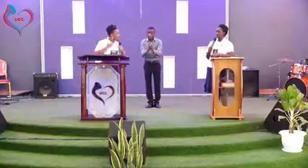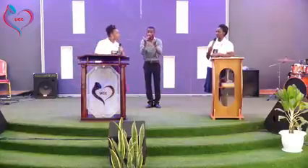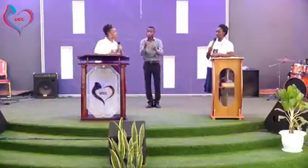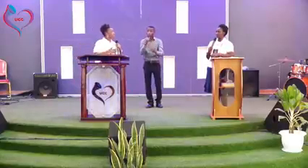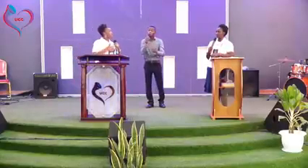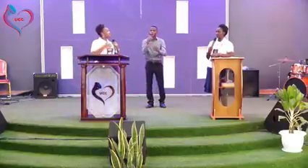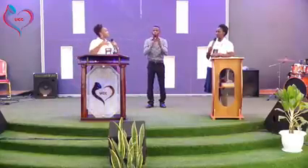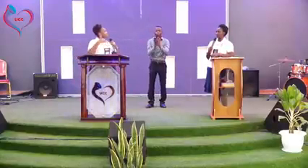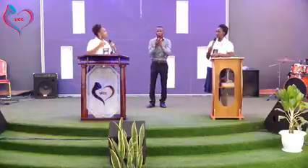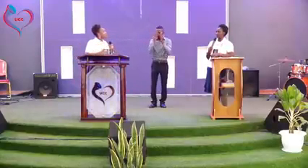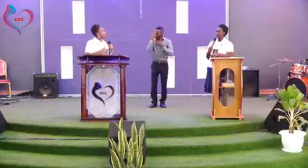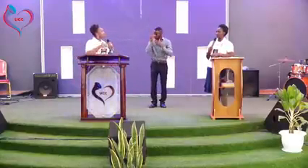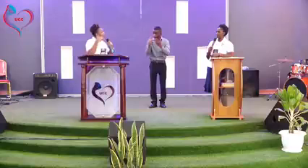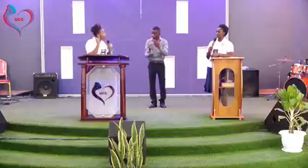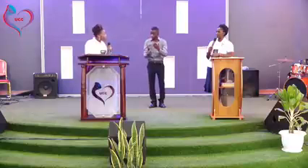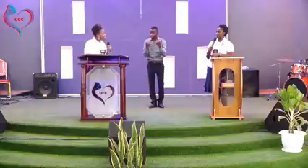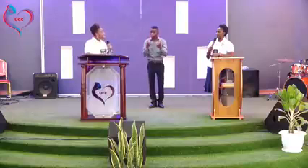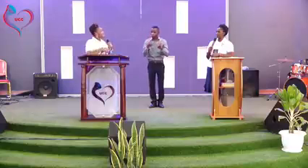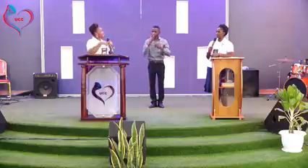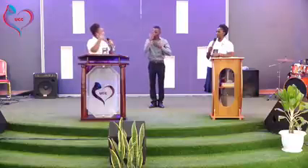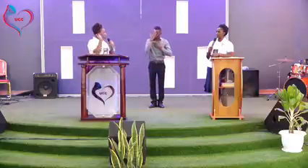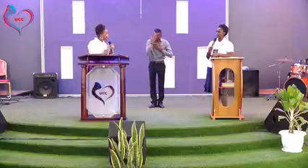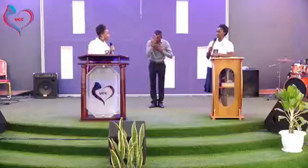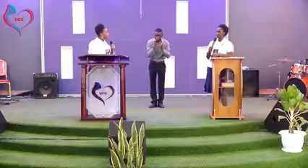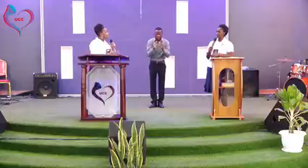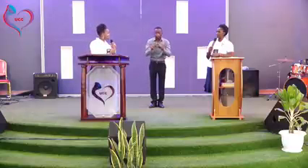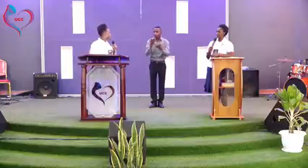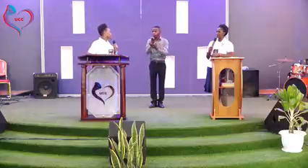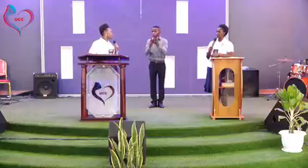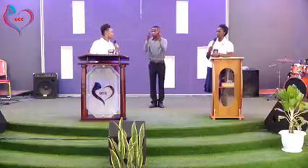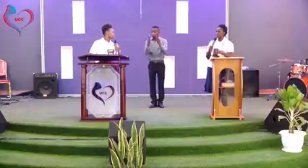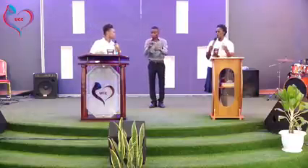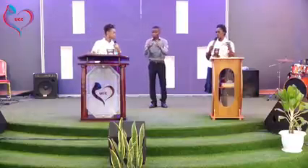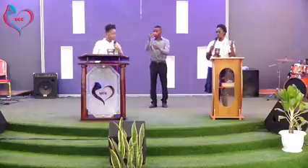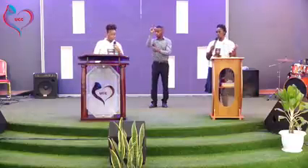One who is a bond servant, someone who is bought and they are a property of